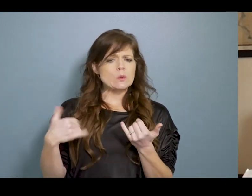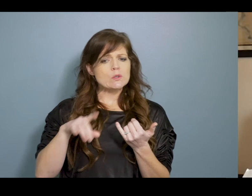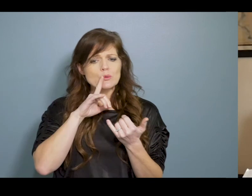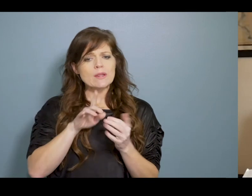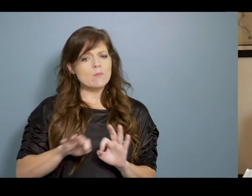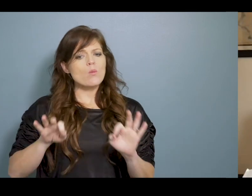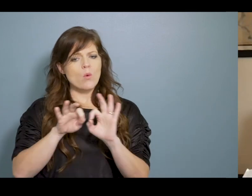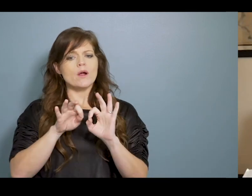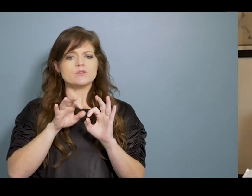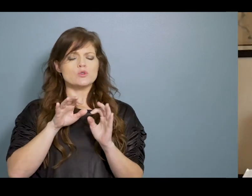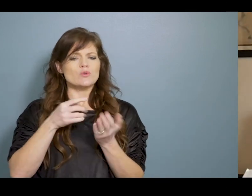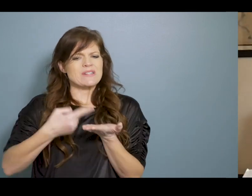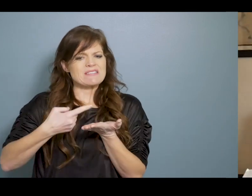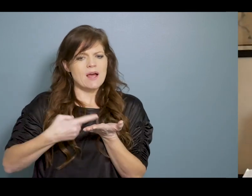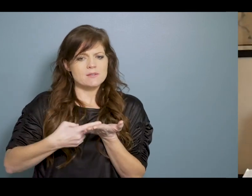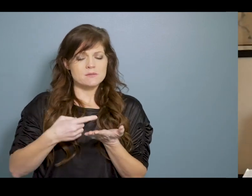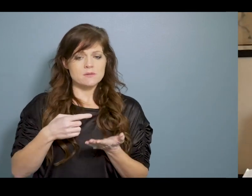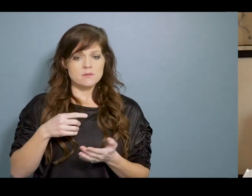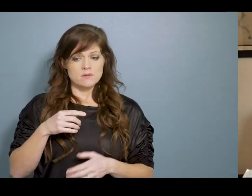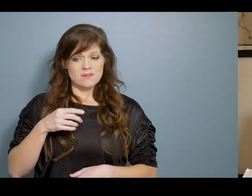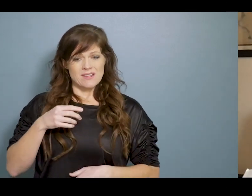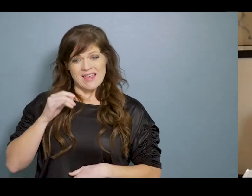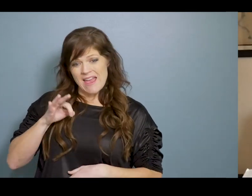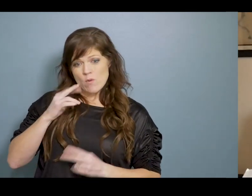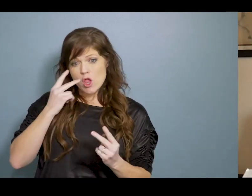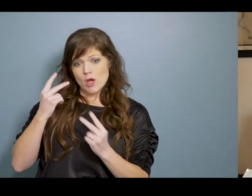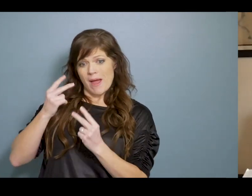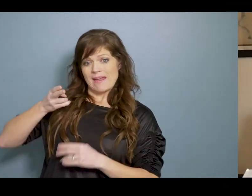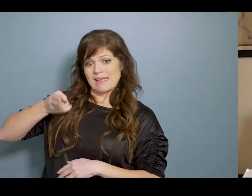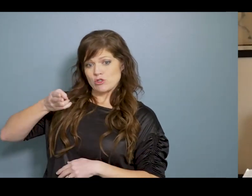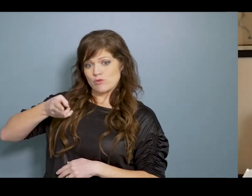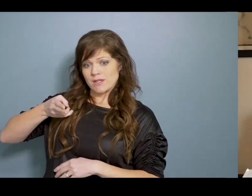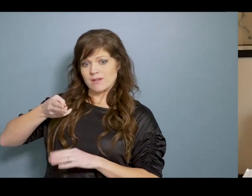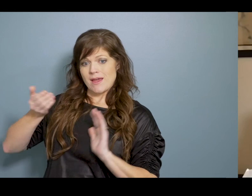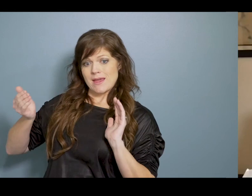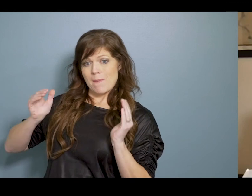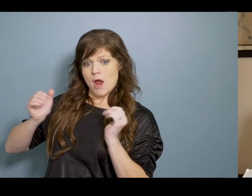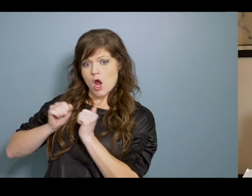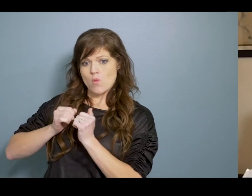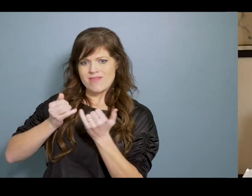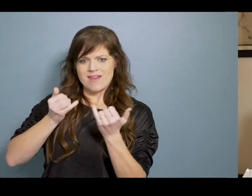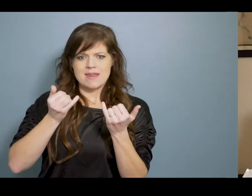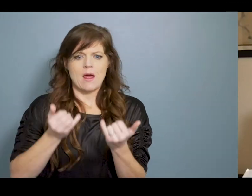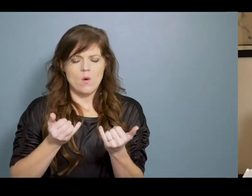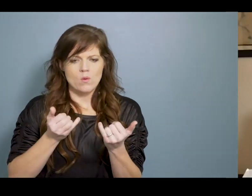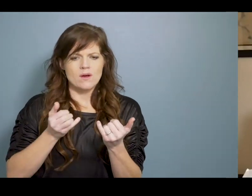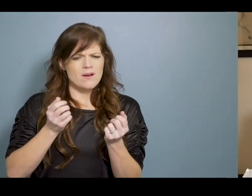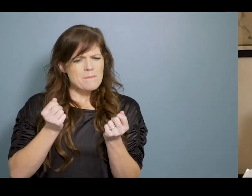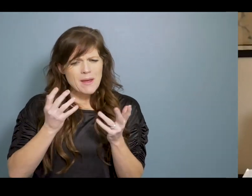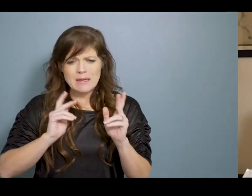very difficult things in our country's history and in our current modern time, which is this level of angst and unrest